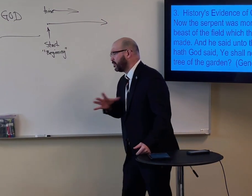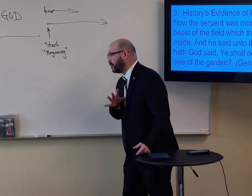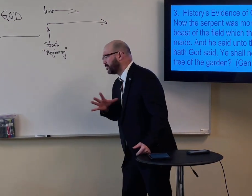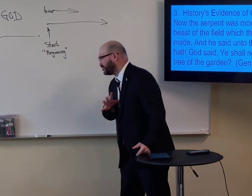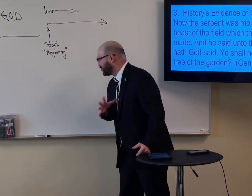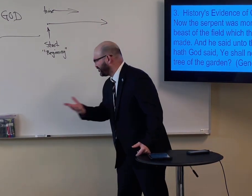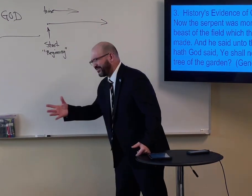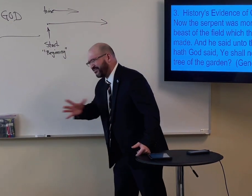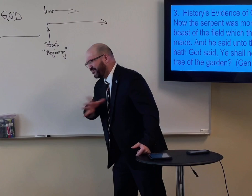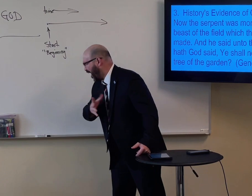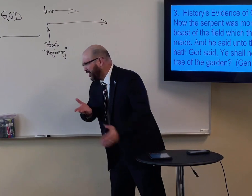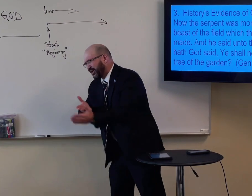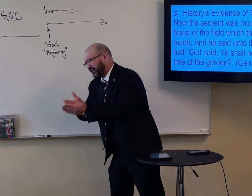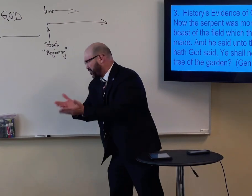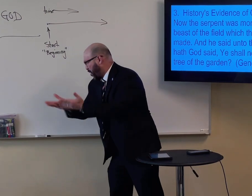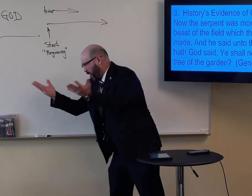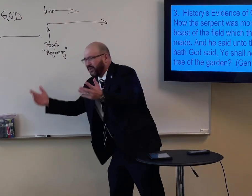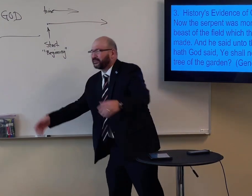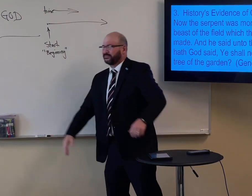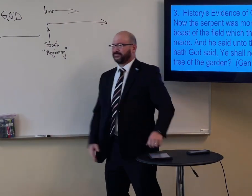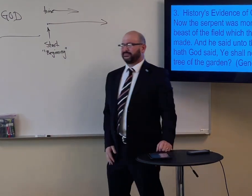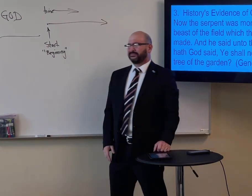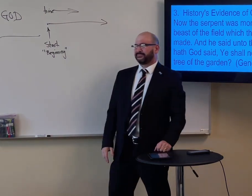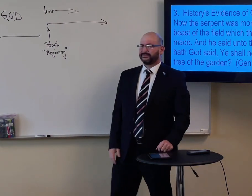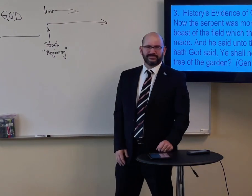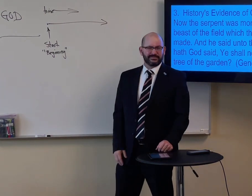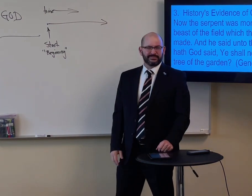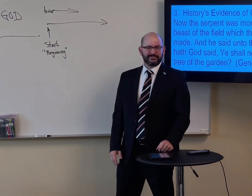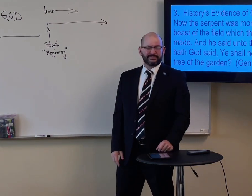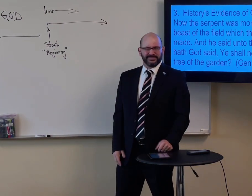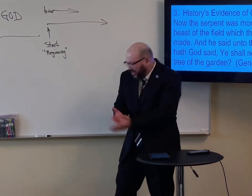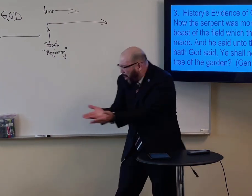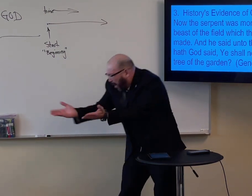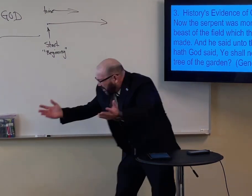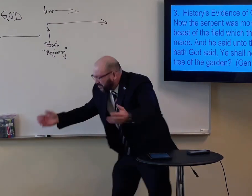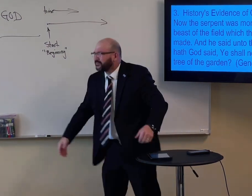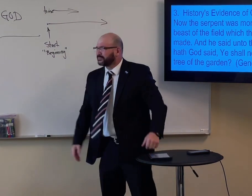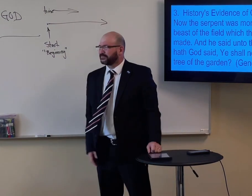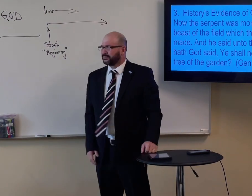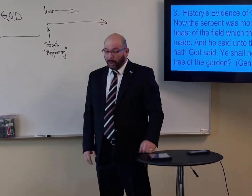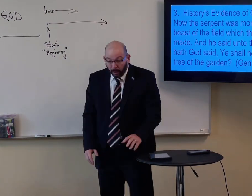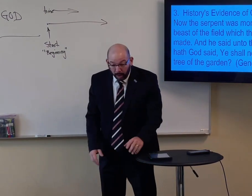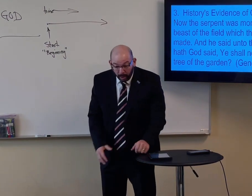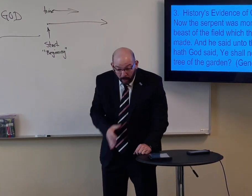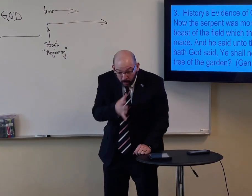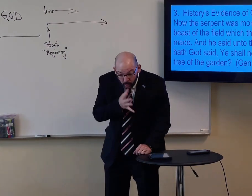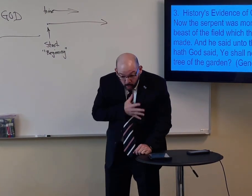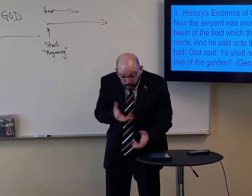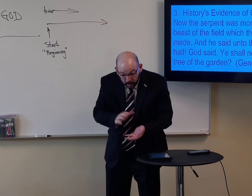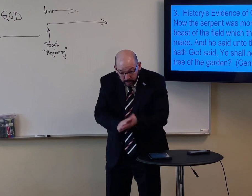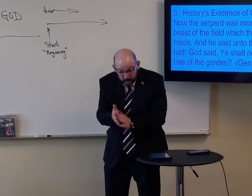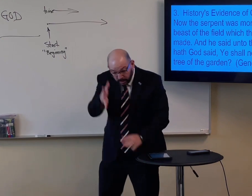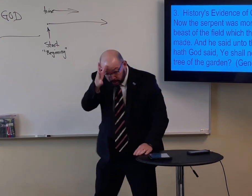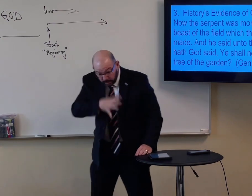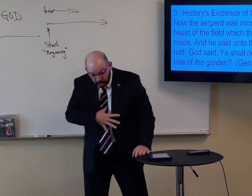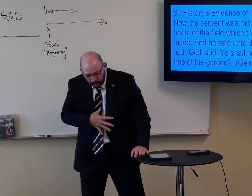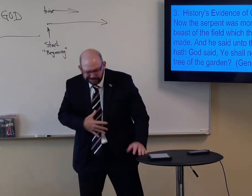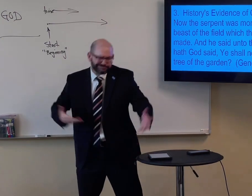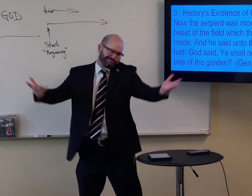become a woman? Yeah, it's, yeah, that's fine. Go ahead. You know, there's, a woman wants to become a man?